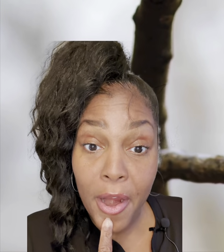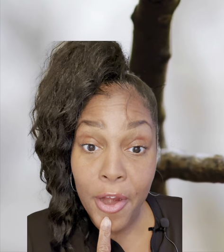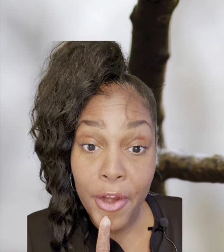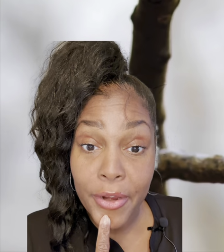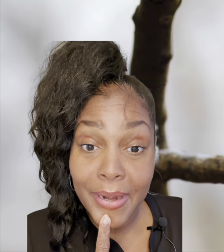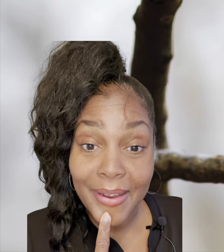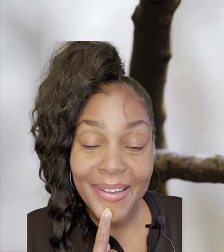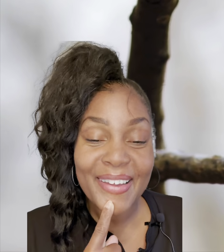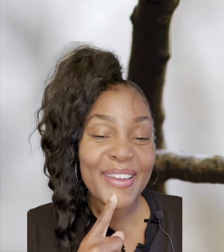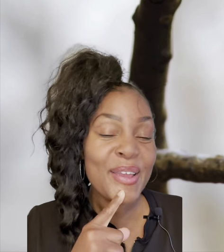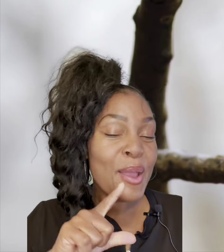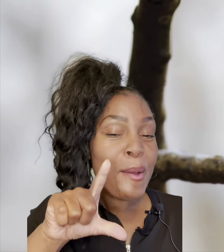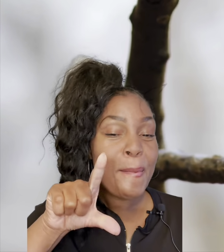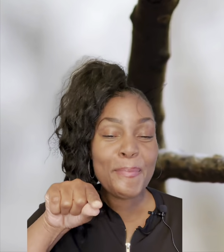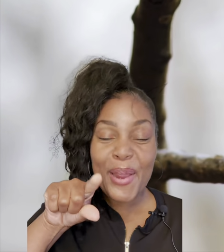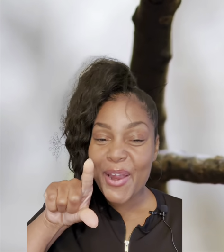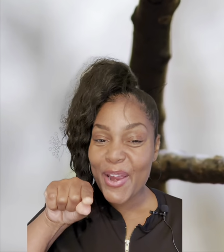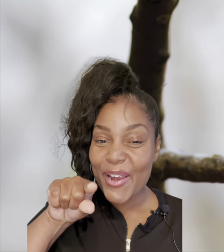B-b-bird!